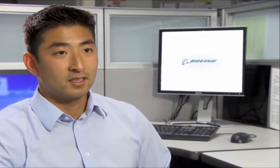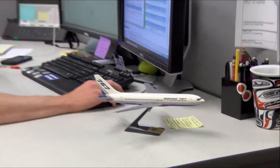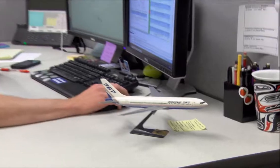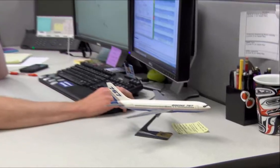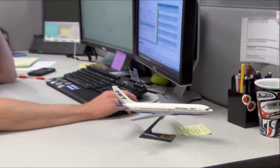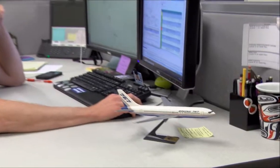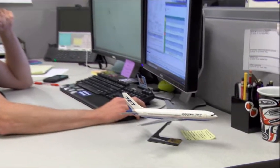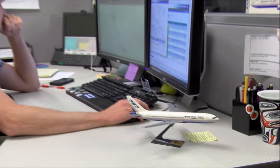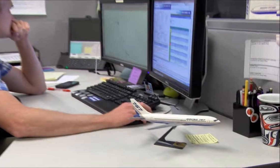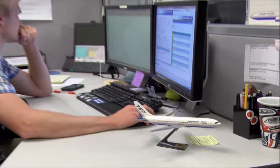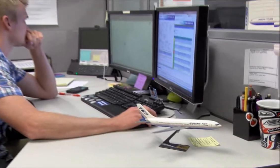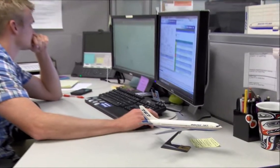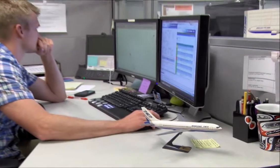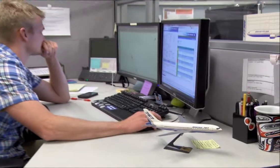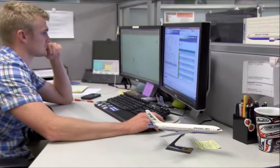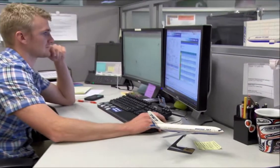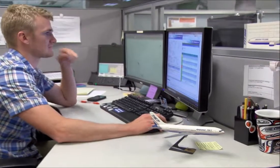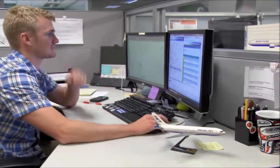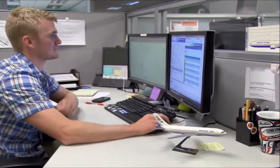days.